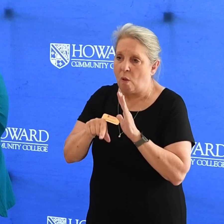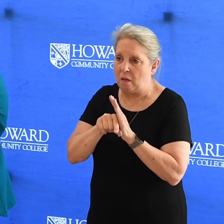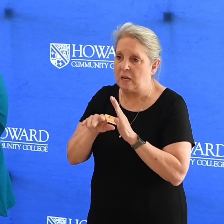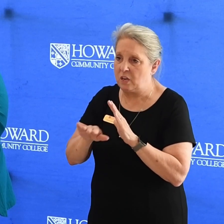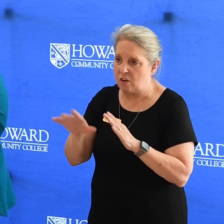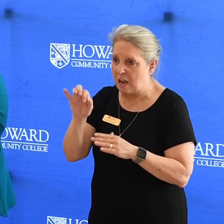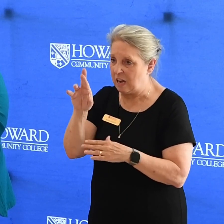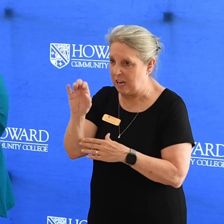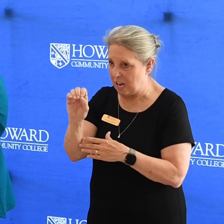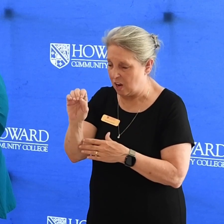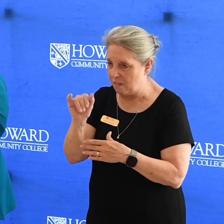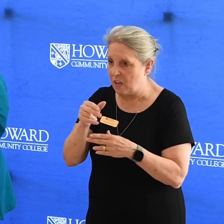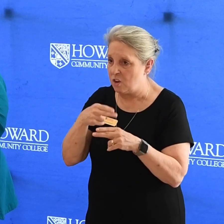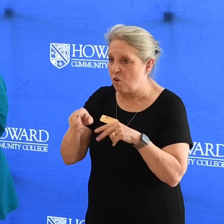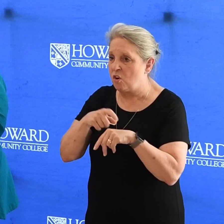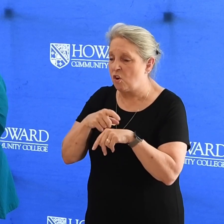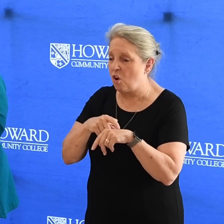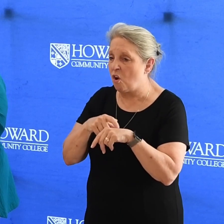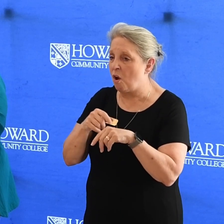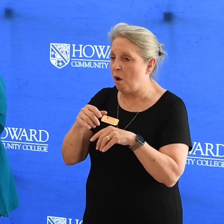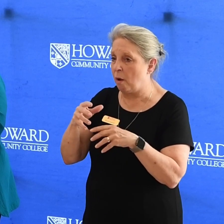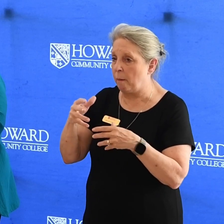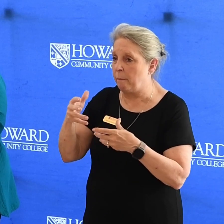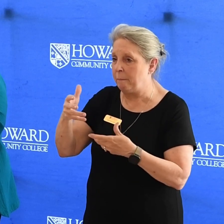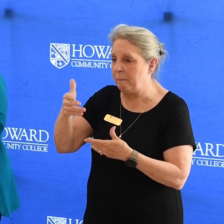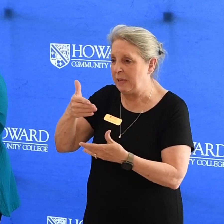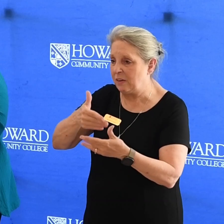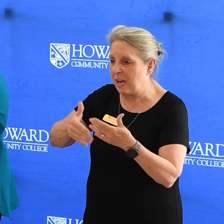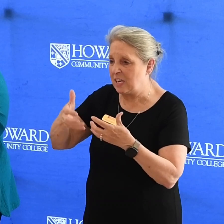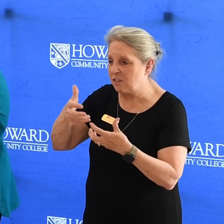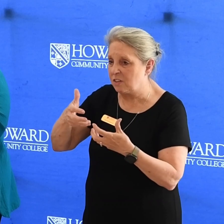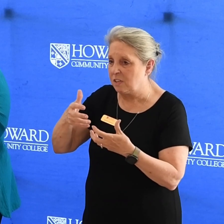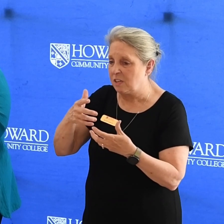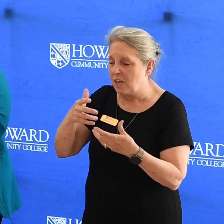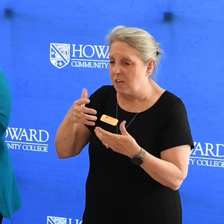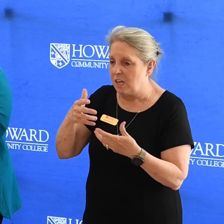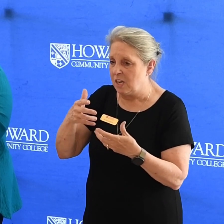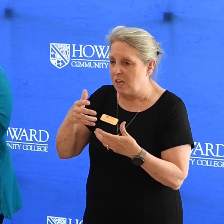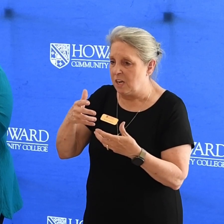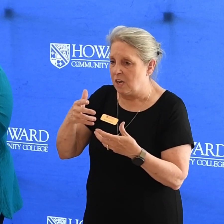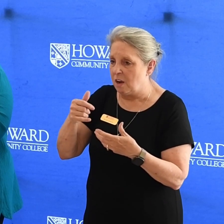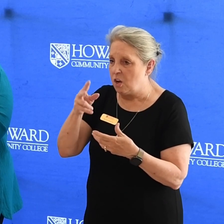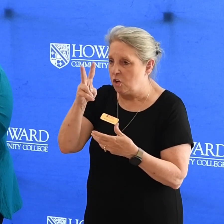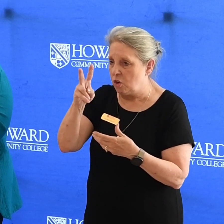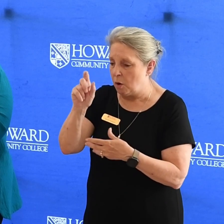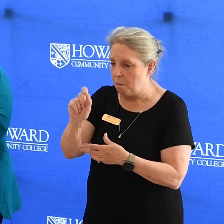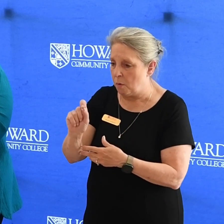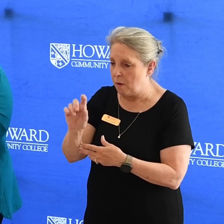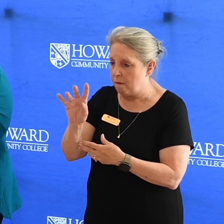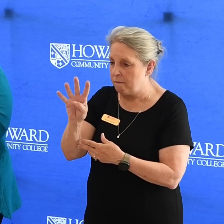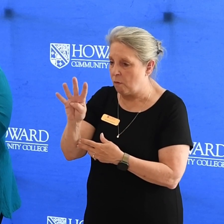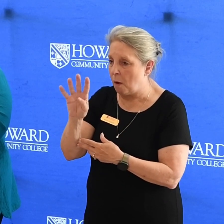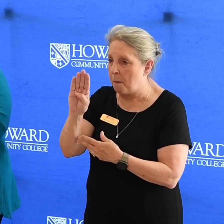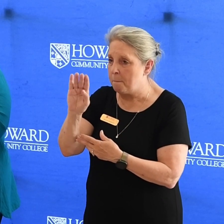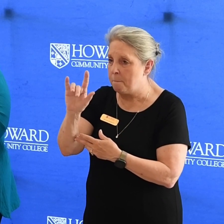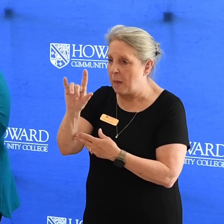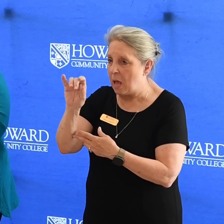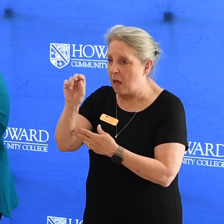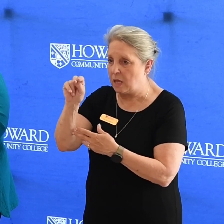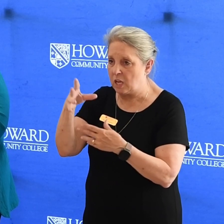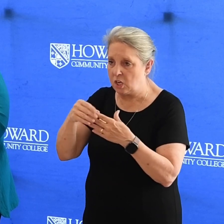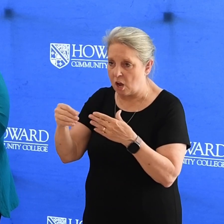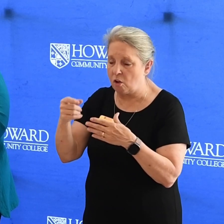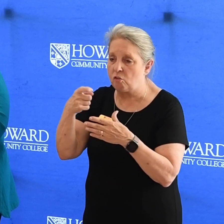childcare. Those short-term interruptions account for over $2.4 billion